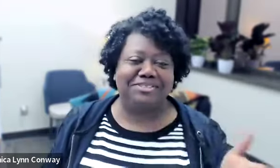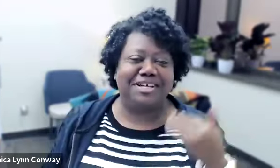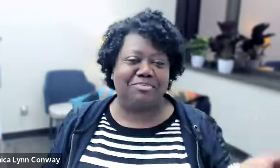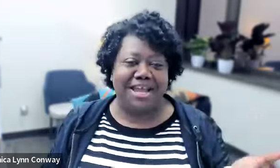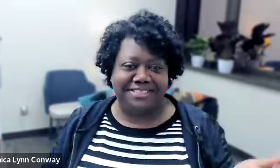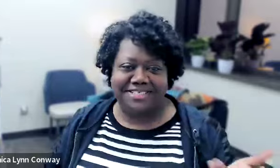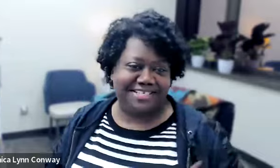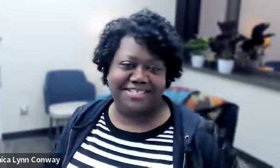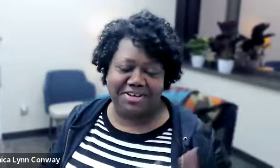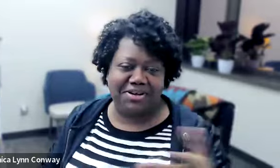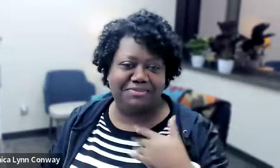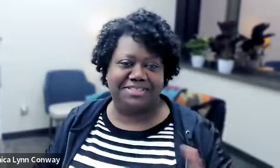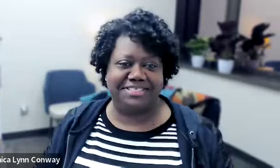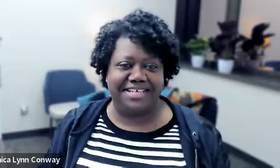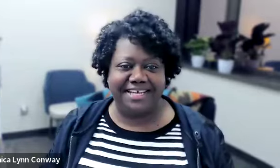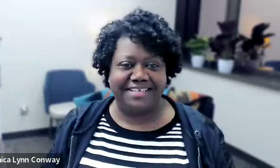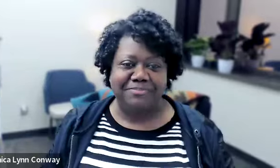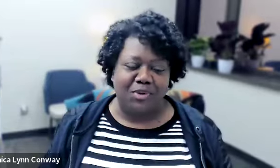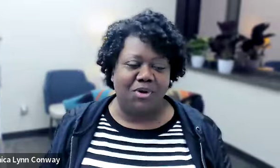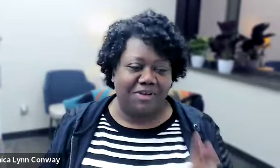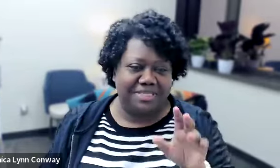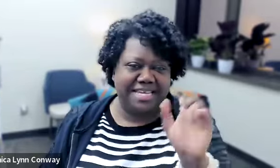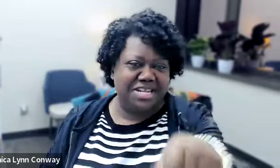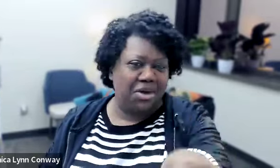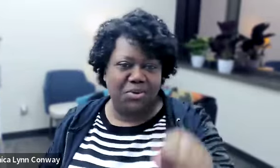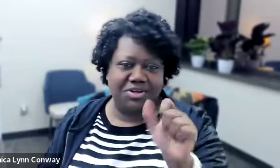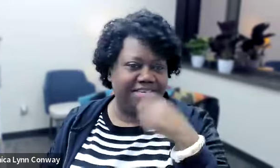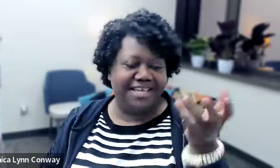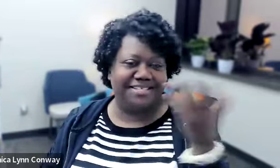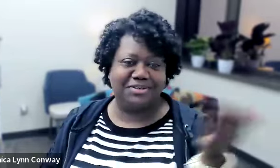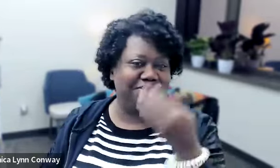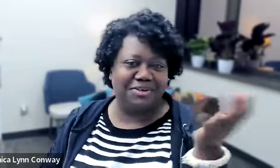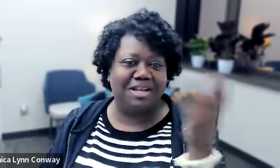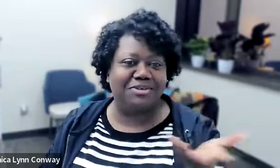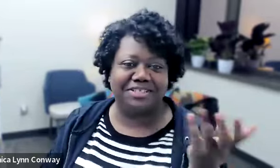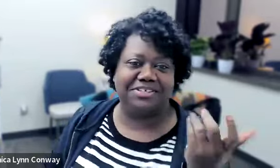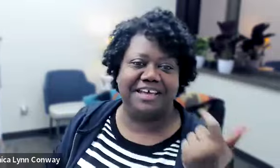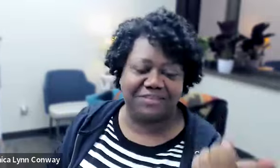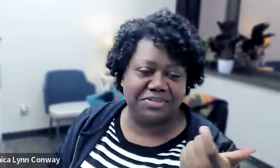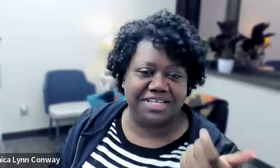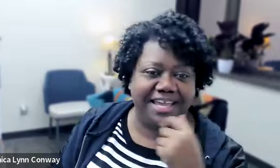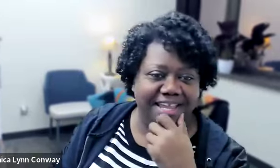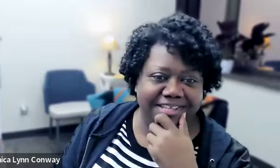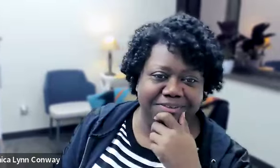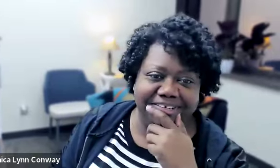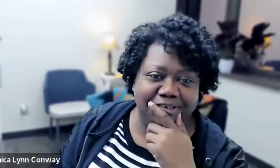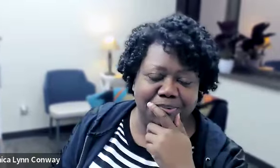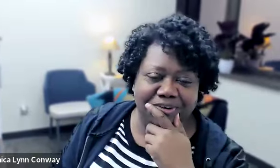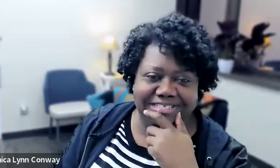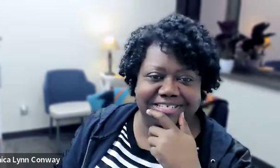I was trying to practice. And so I was just like, or if I was like, no, or yes, or, whatever we had learned that first night. And they were like, oh boy, is